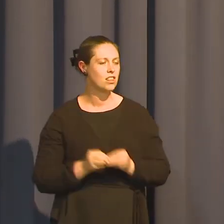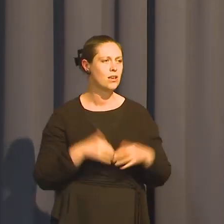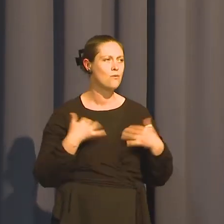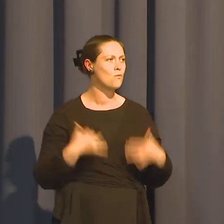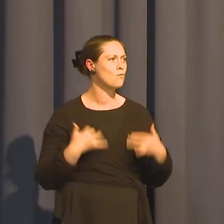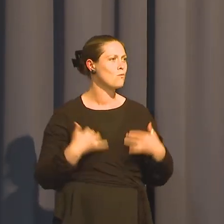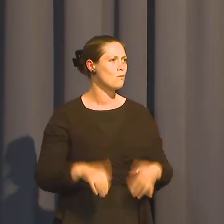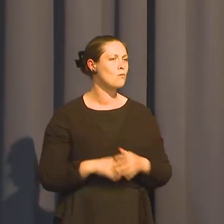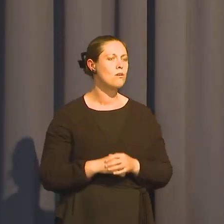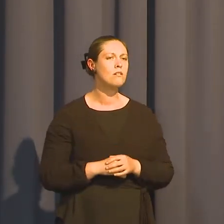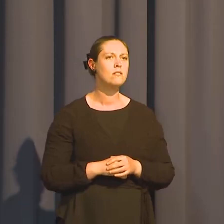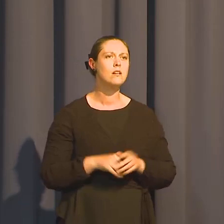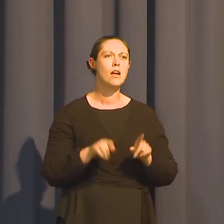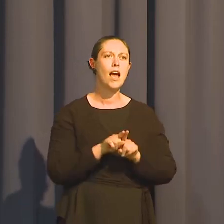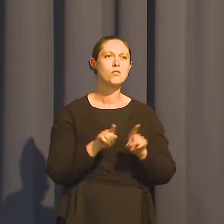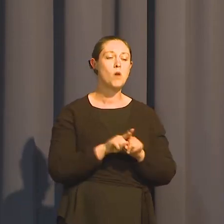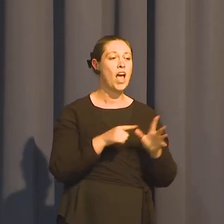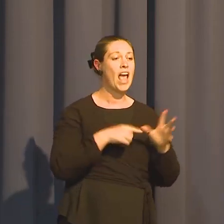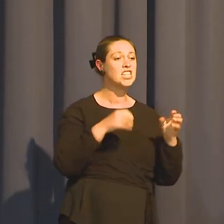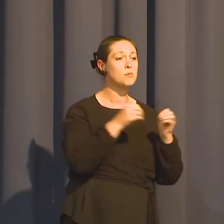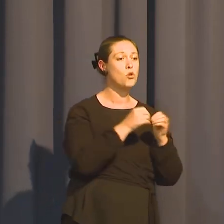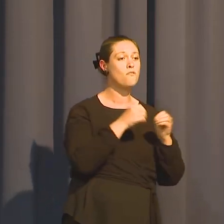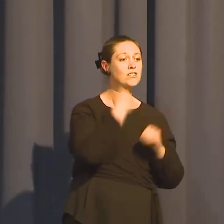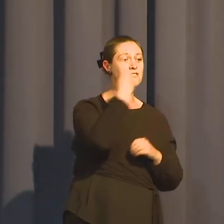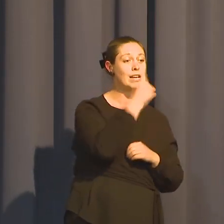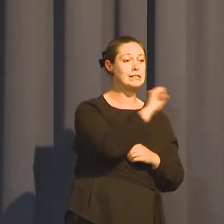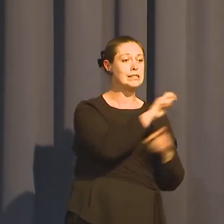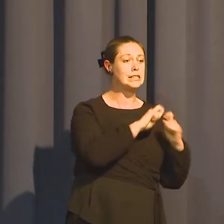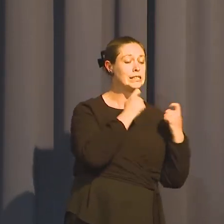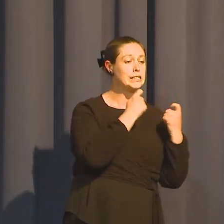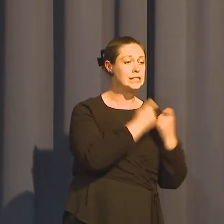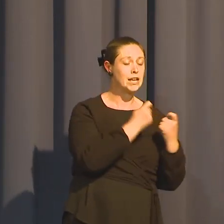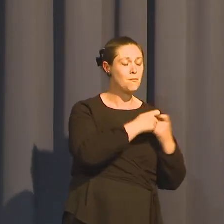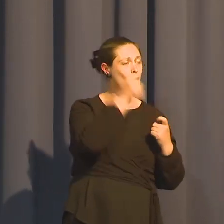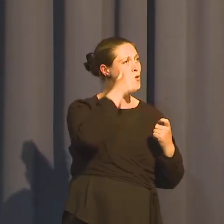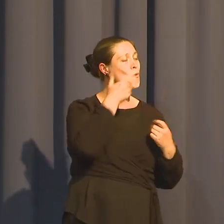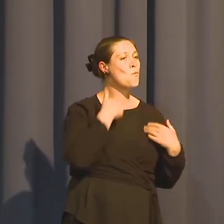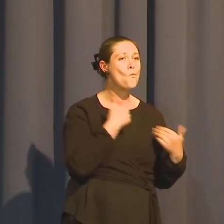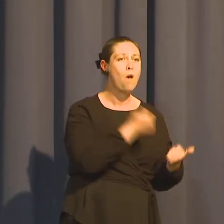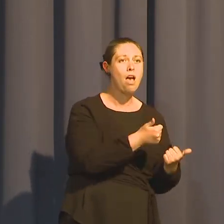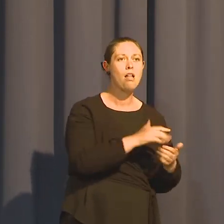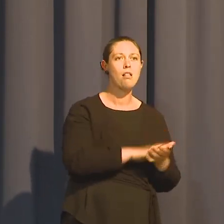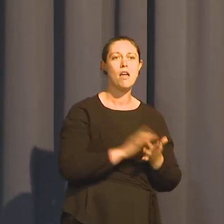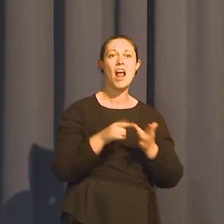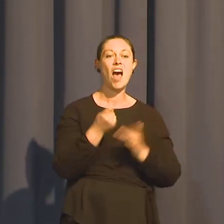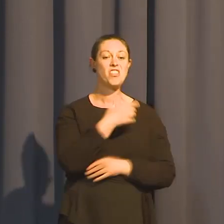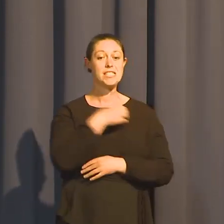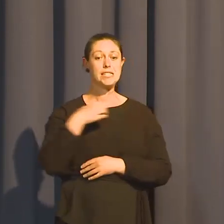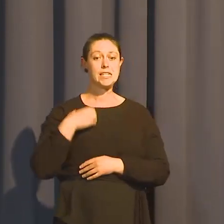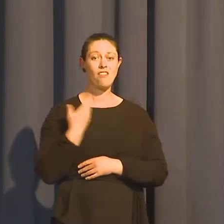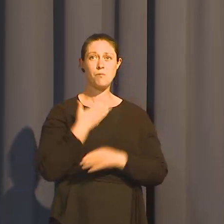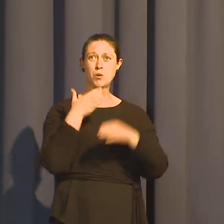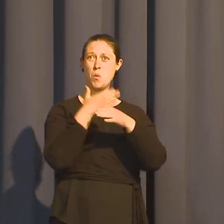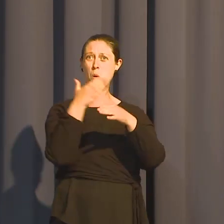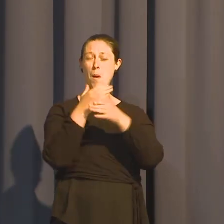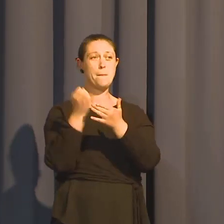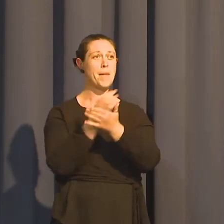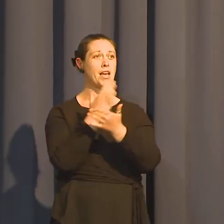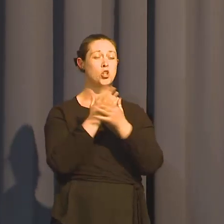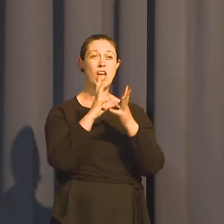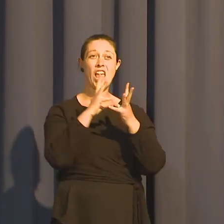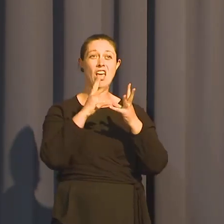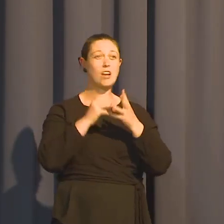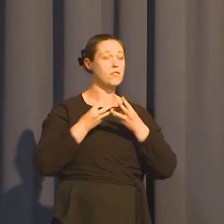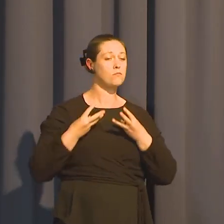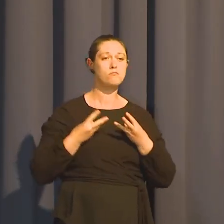the well-known faces of Dr. Ashley Bloomfield and his team, plus all those in government who played their part in this whole thing.